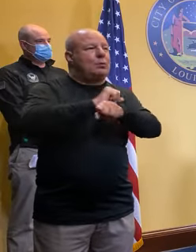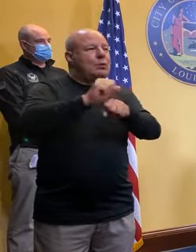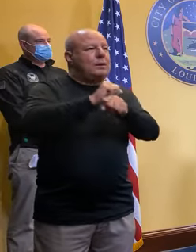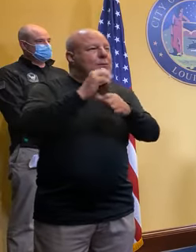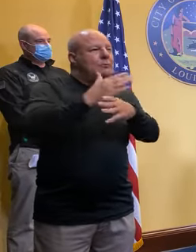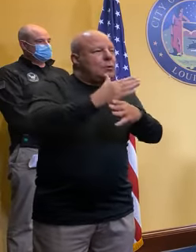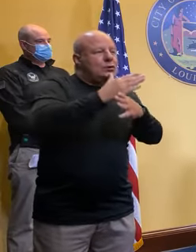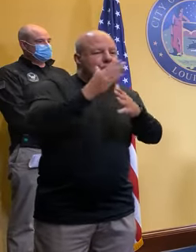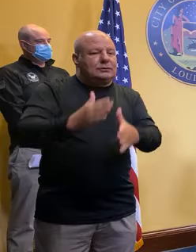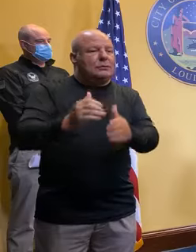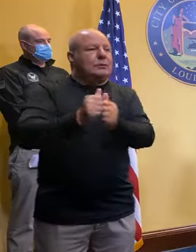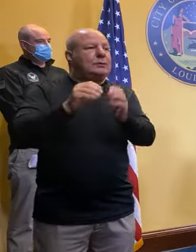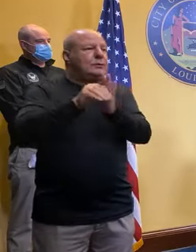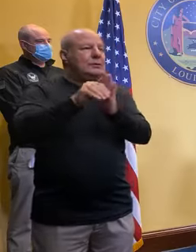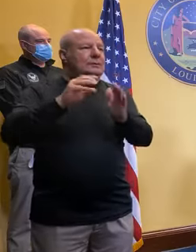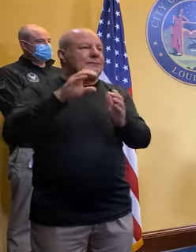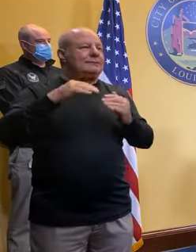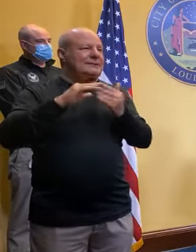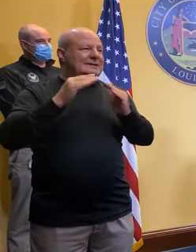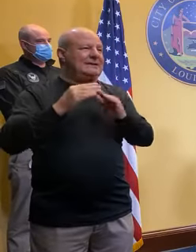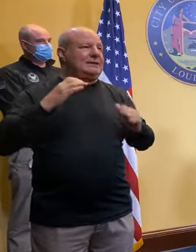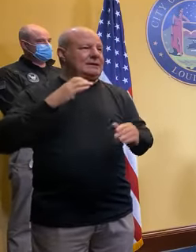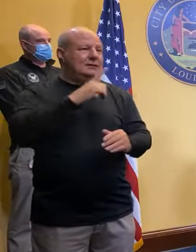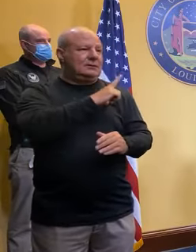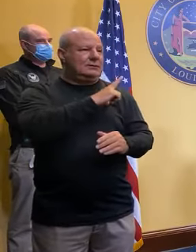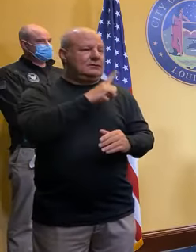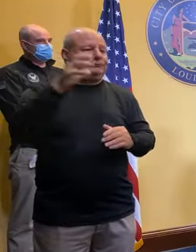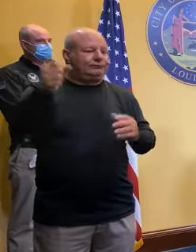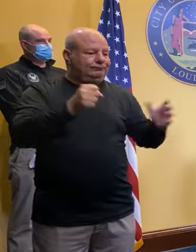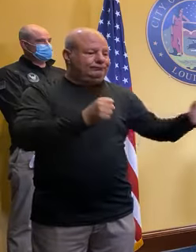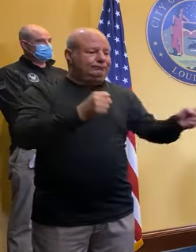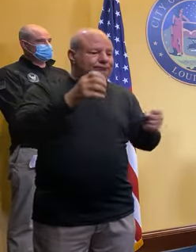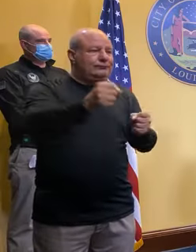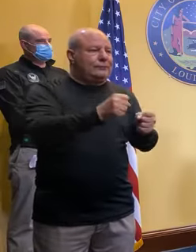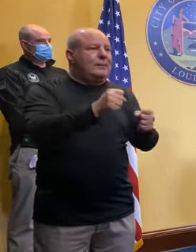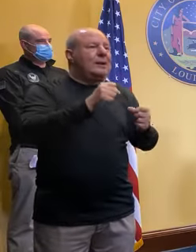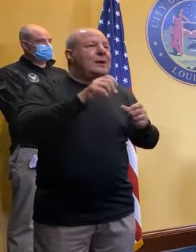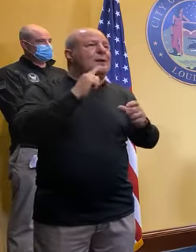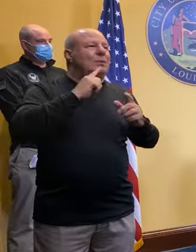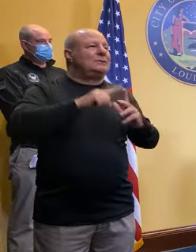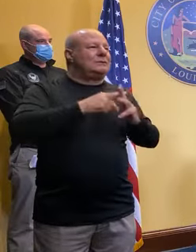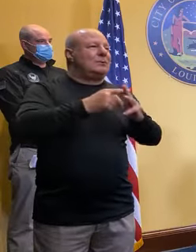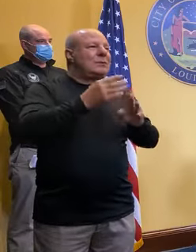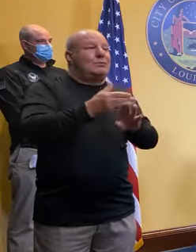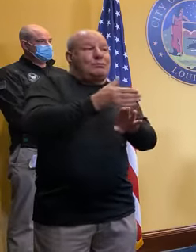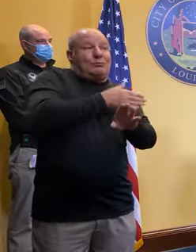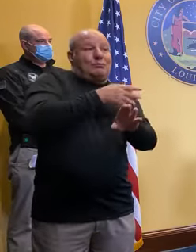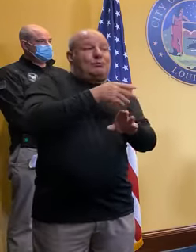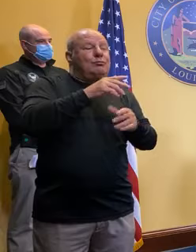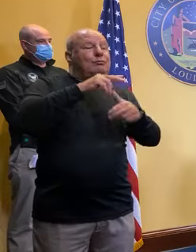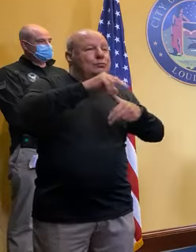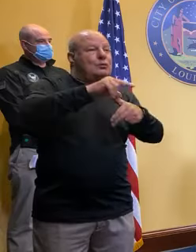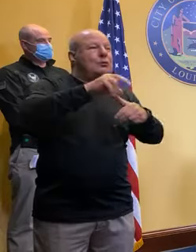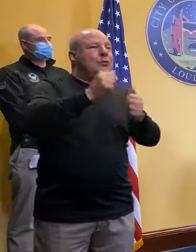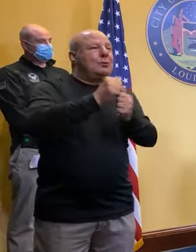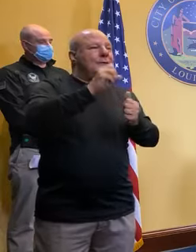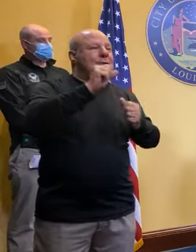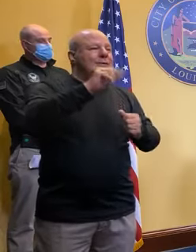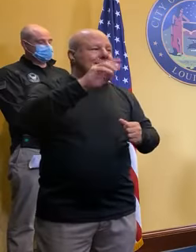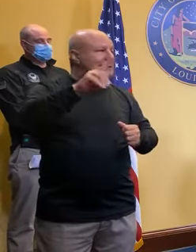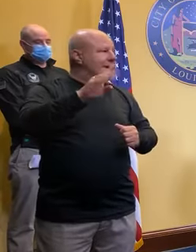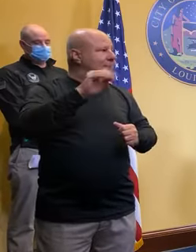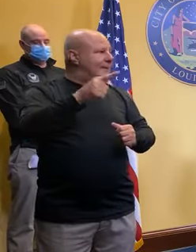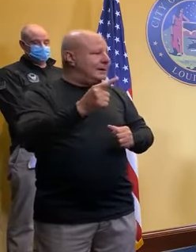City Council, bringing them in as we've activated, pre-storm with sandbag locations. We're kind of going back to